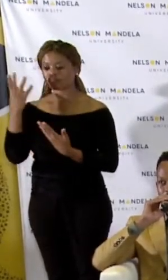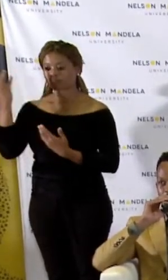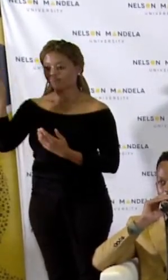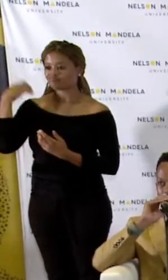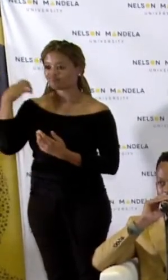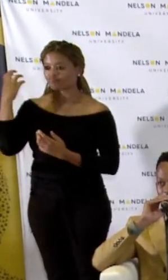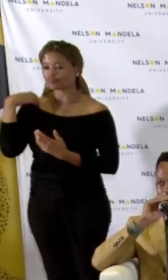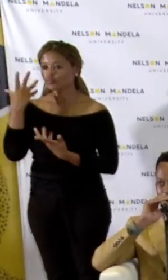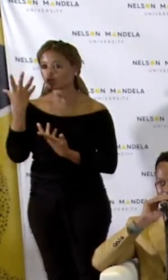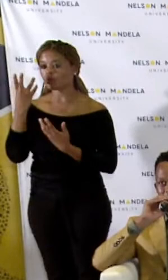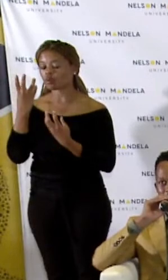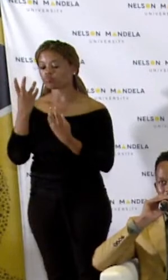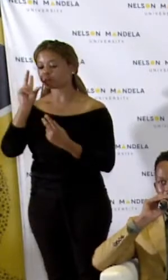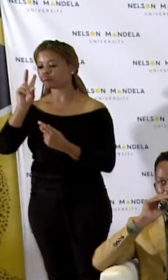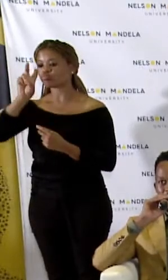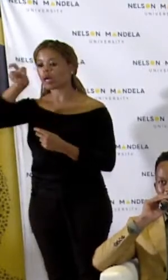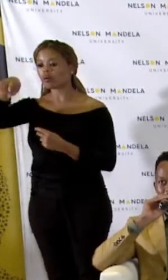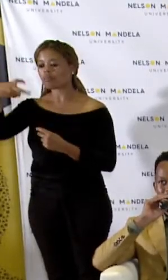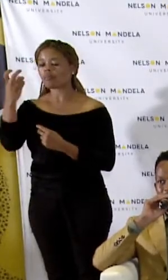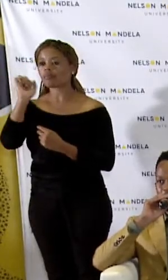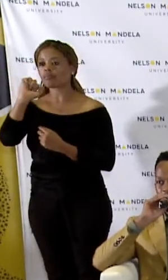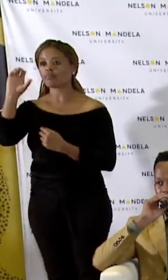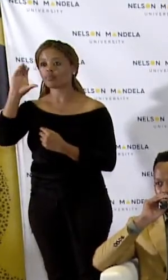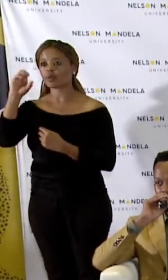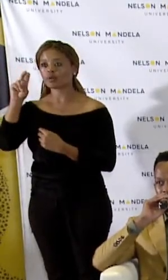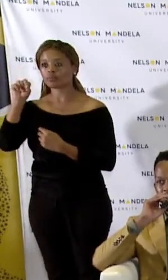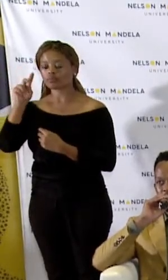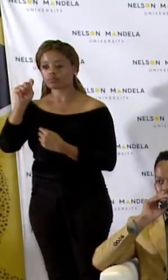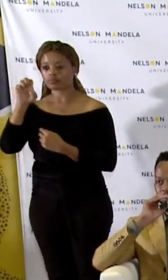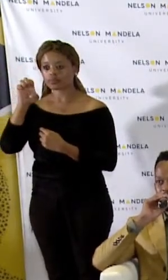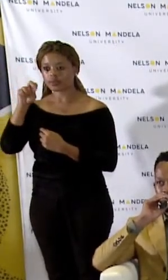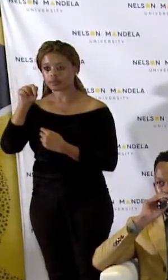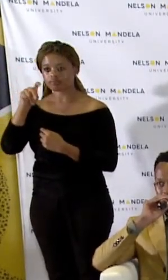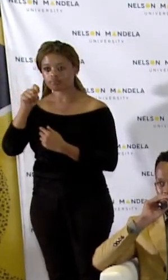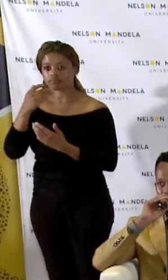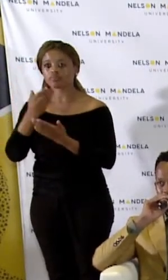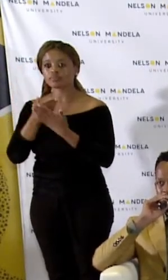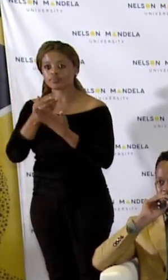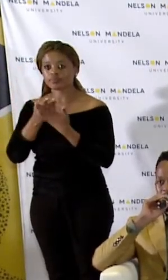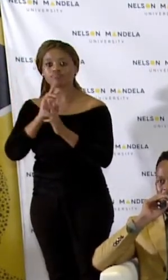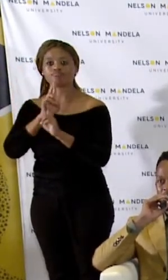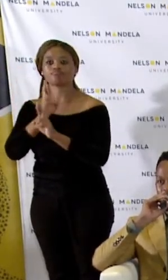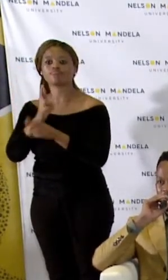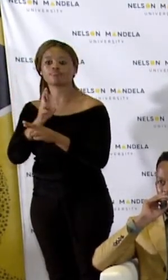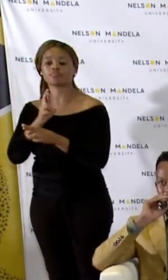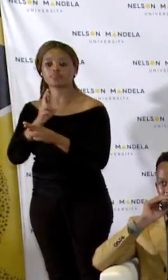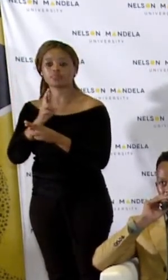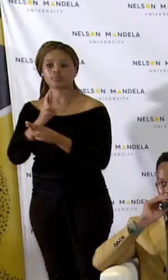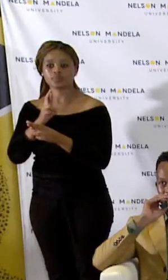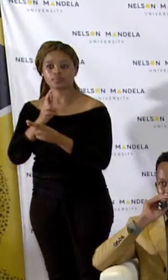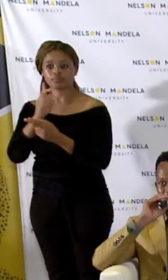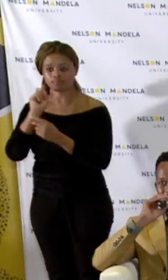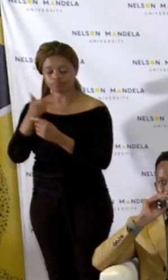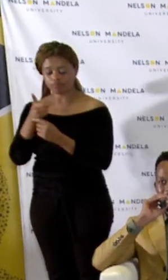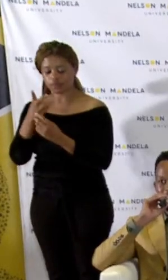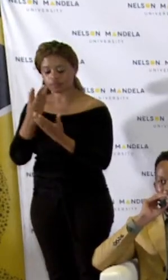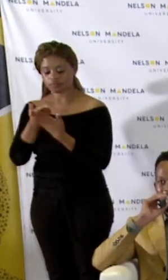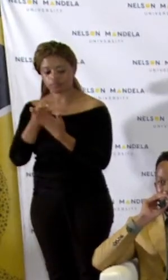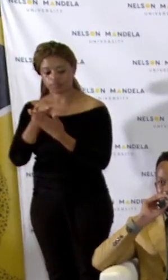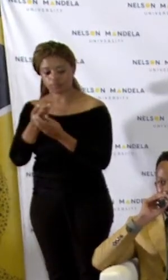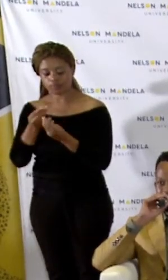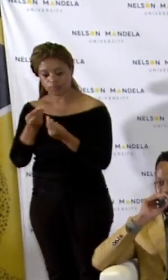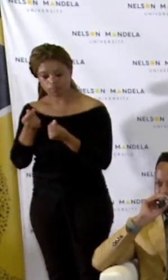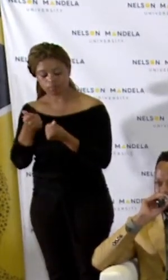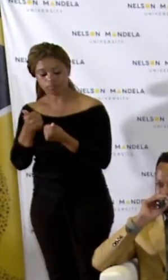someone has stolen your content, that there's somewhere where you can report it to and it will be taken care of, that